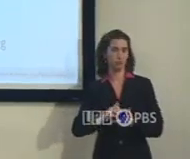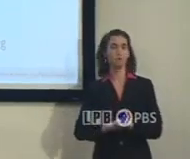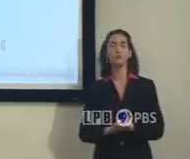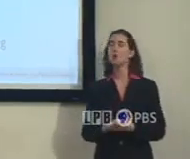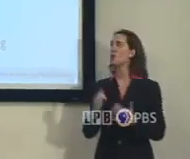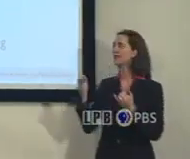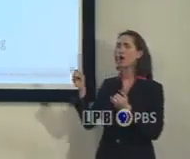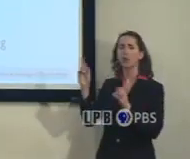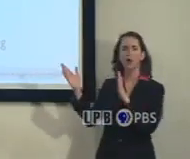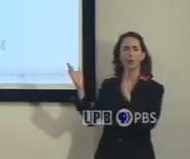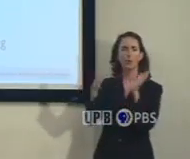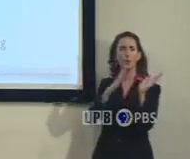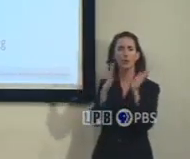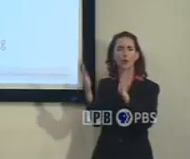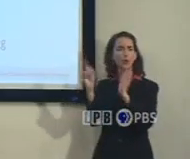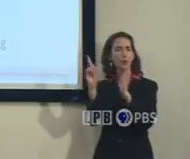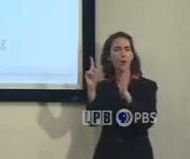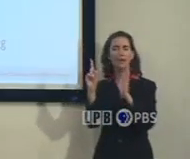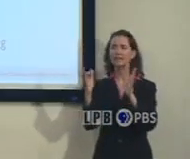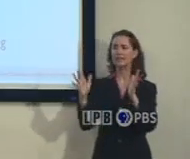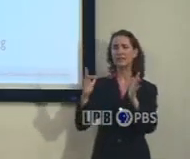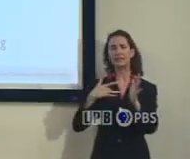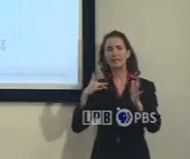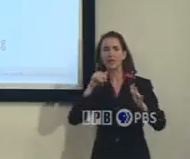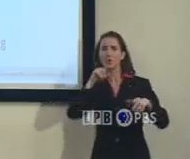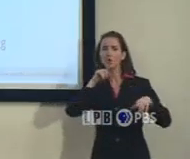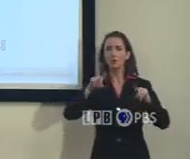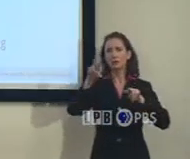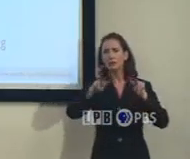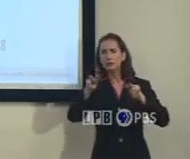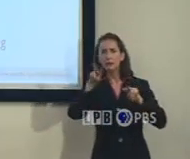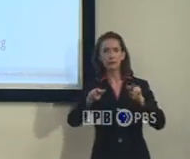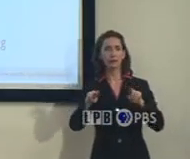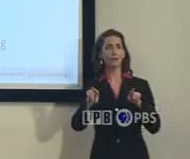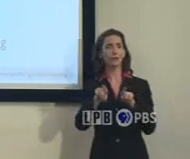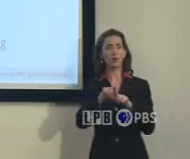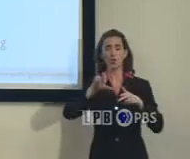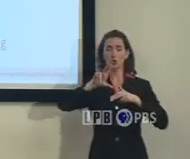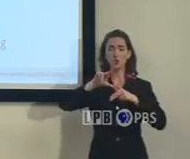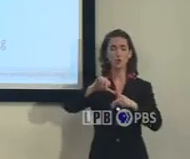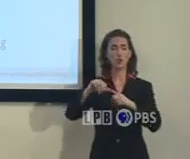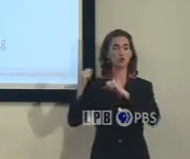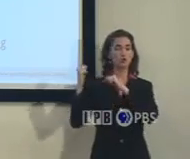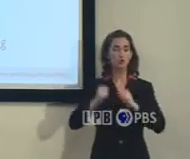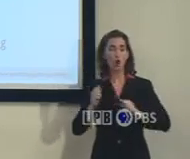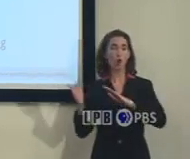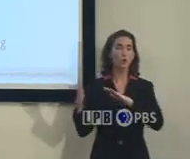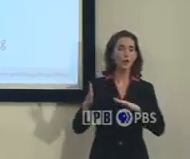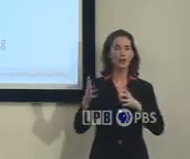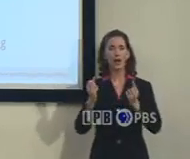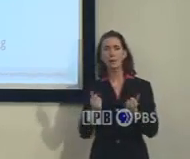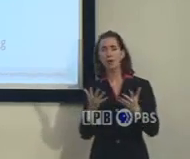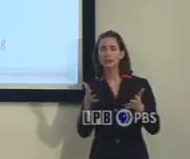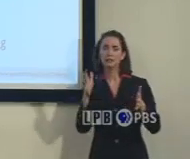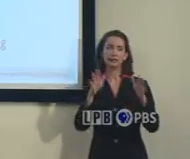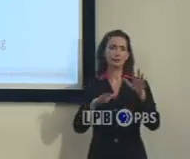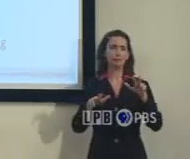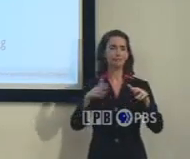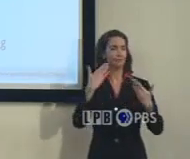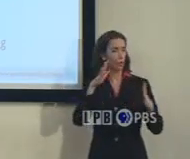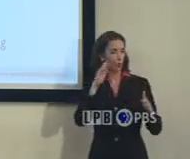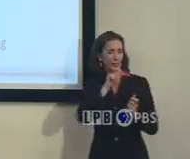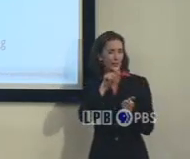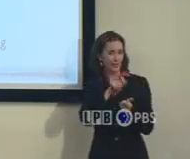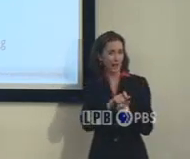and exactly with the intensity. There always is just a small amount. As the governor mentioned, a third of the